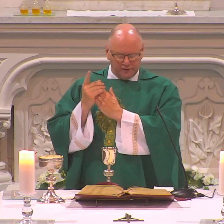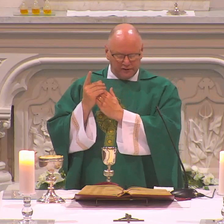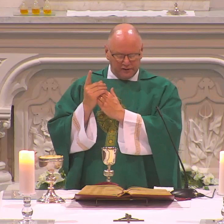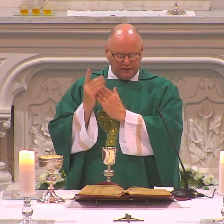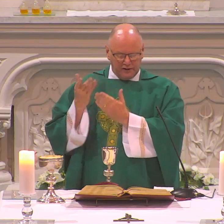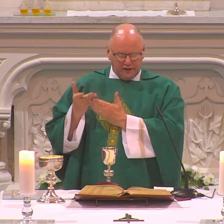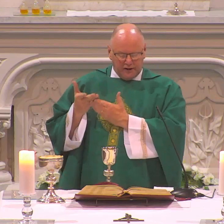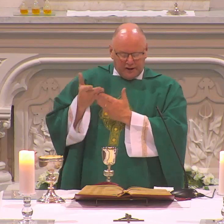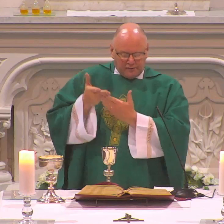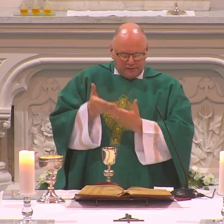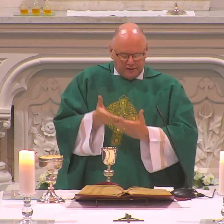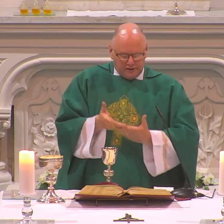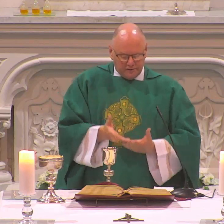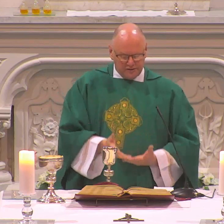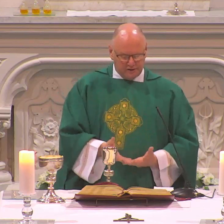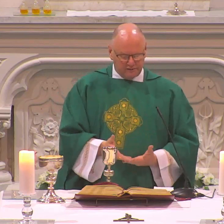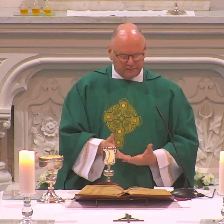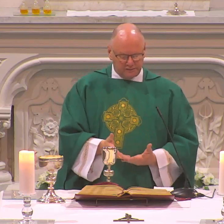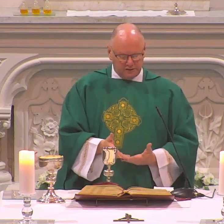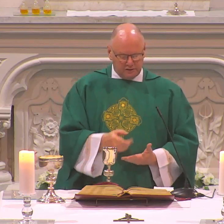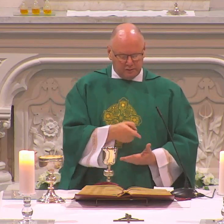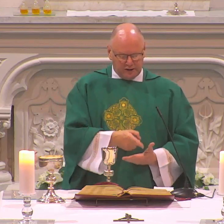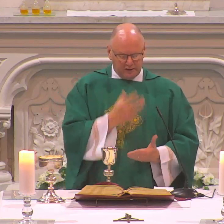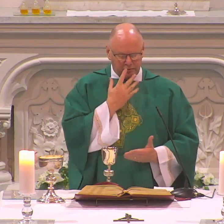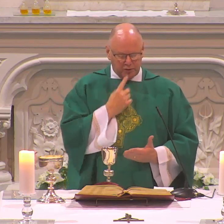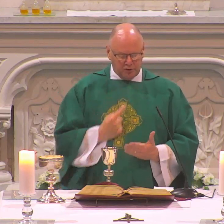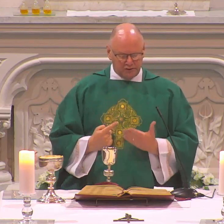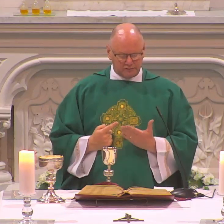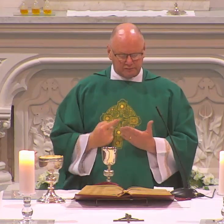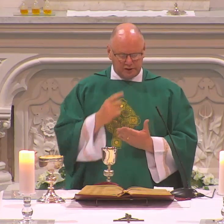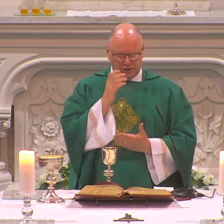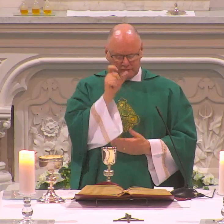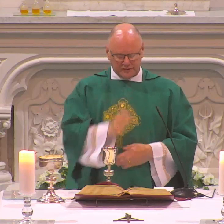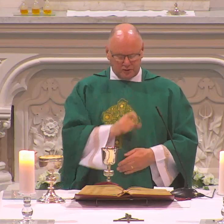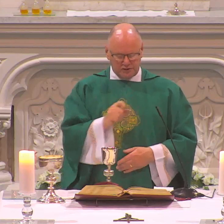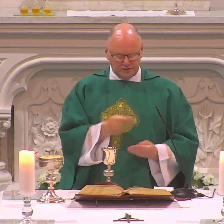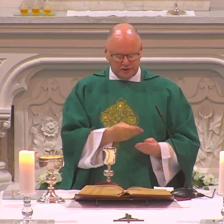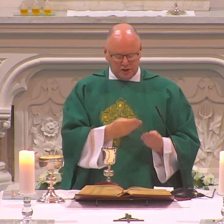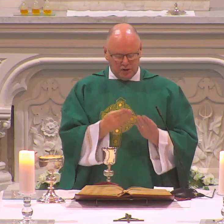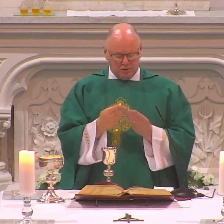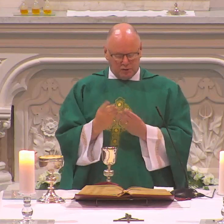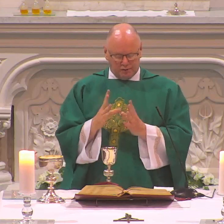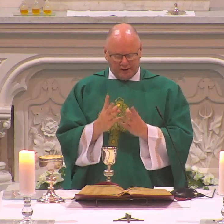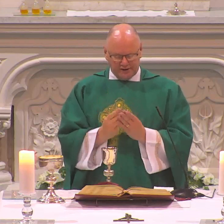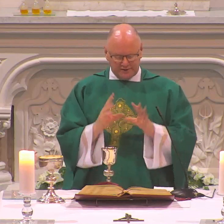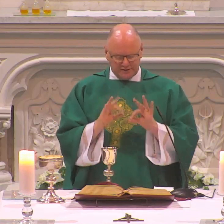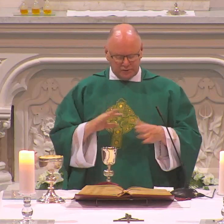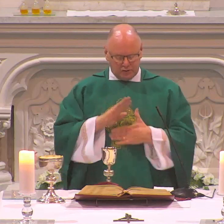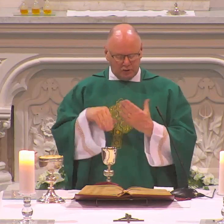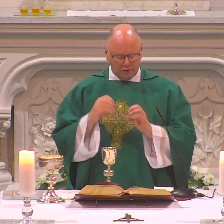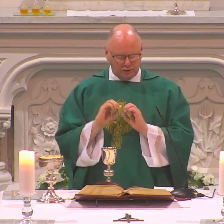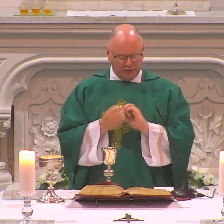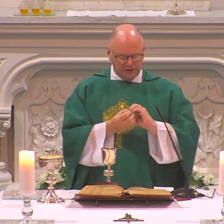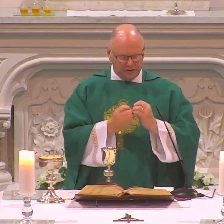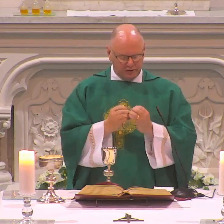God, he emptied himself by the blood of his cross, brought peace to